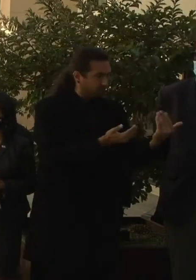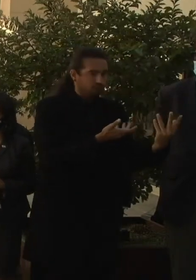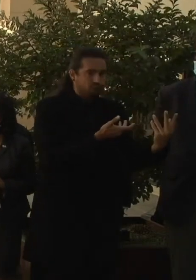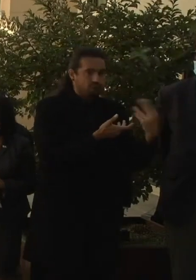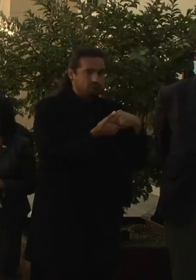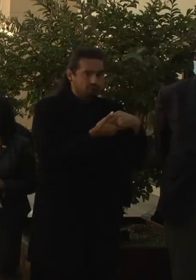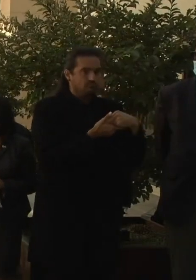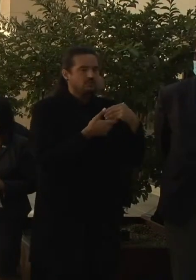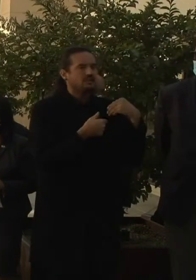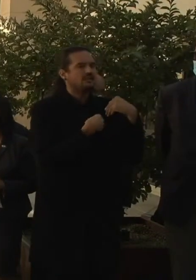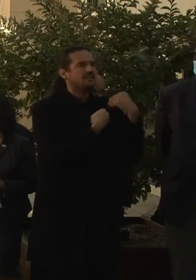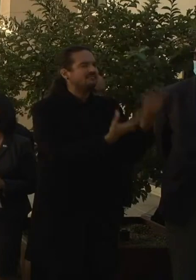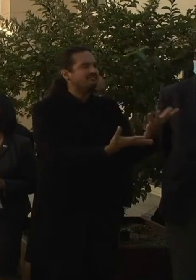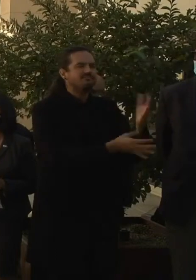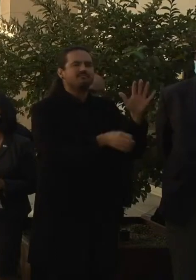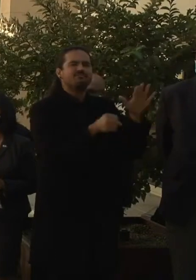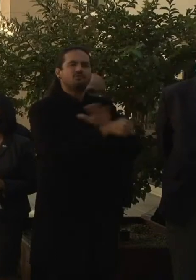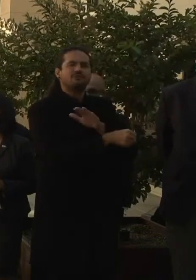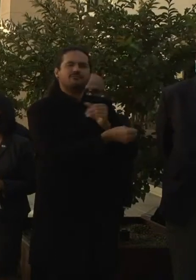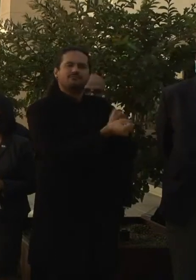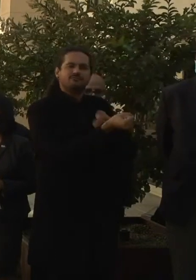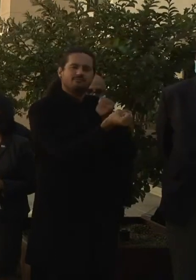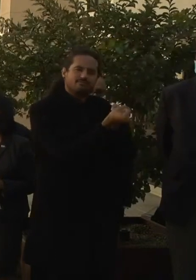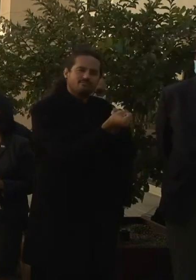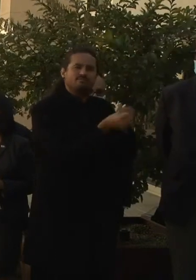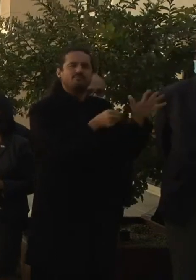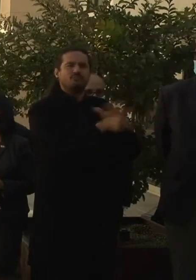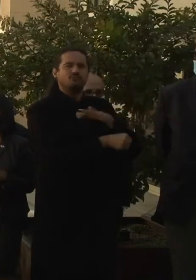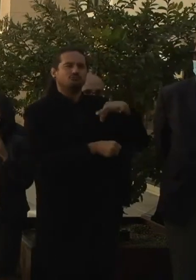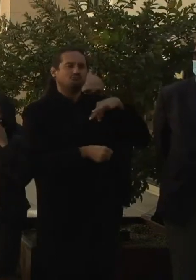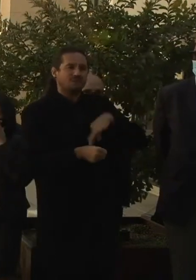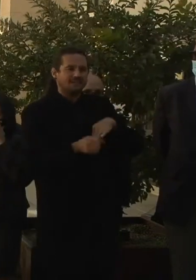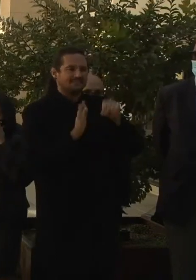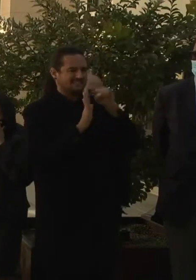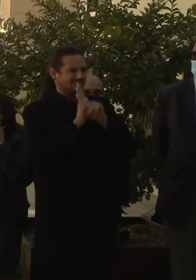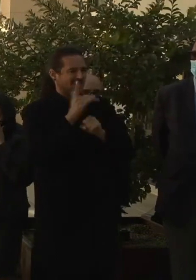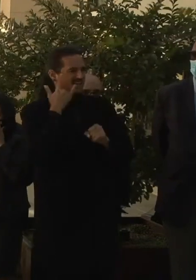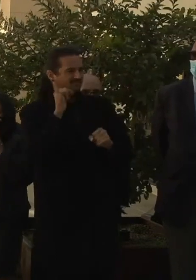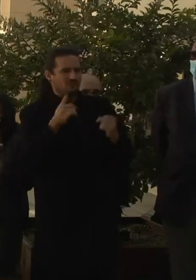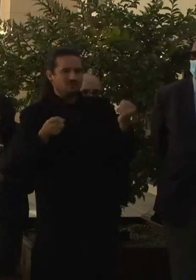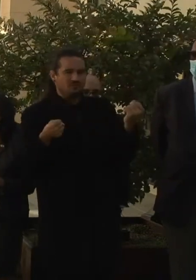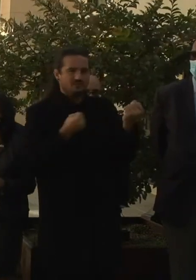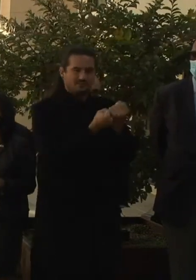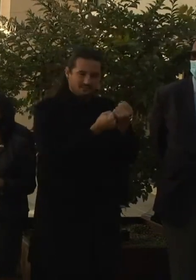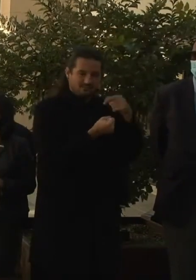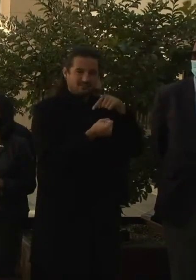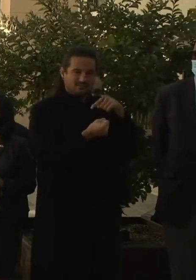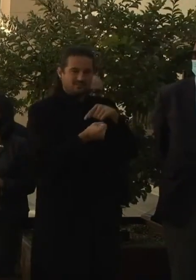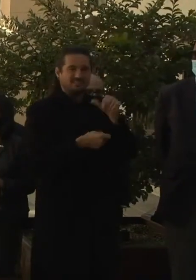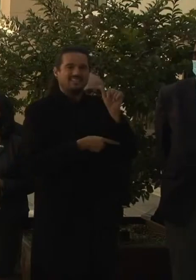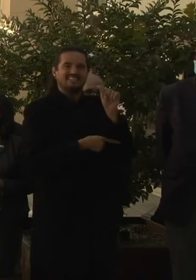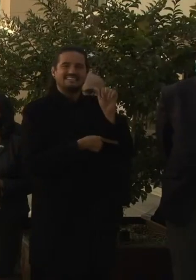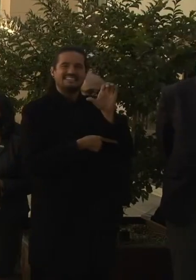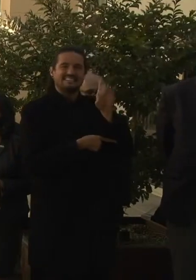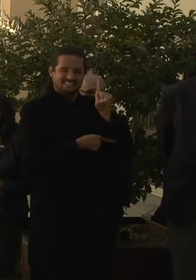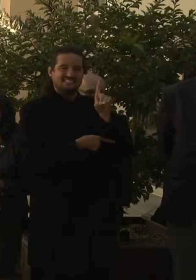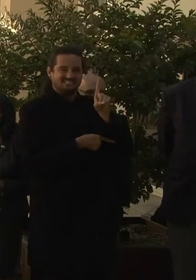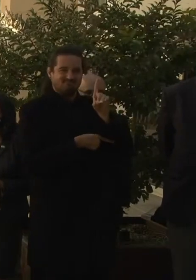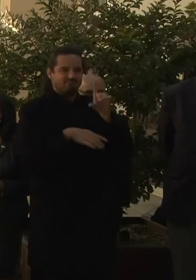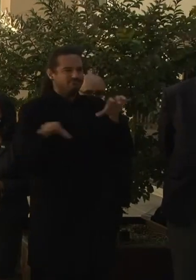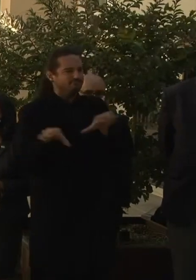faith and credit of the state of California behind their efforts and the expertise of HCD behind their efforts to supplant the need